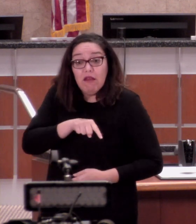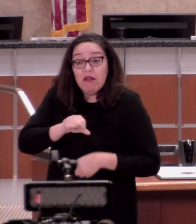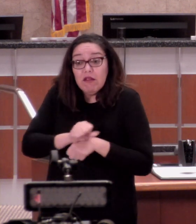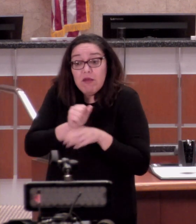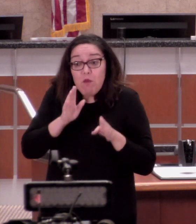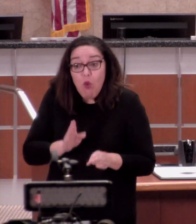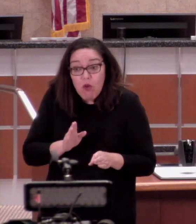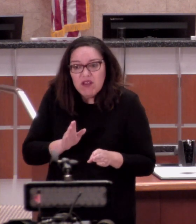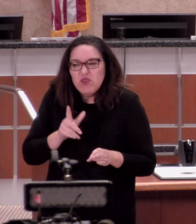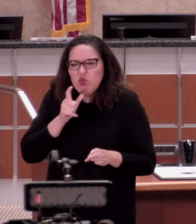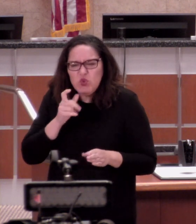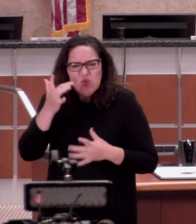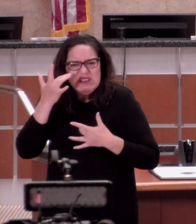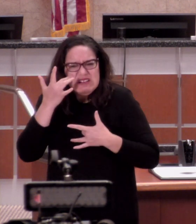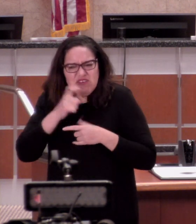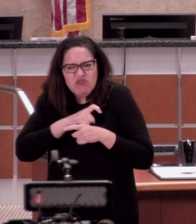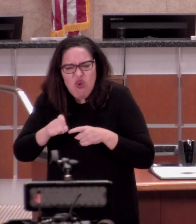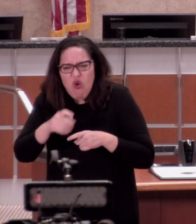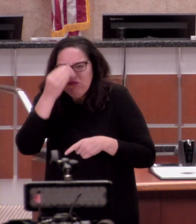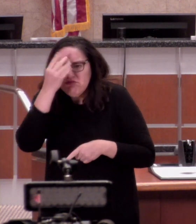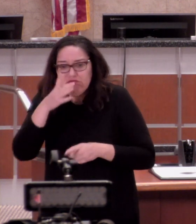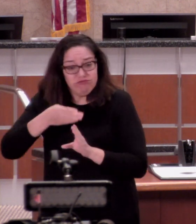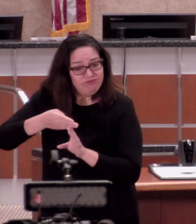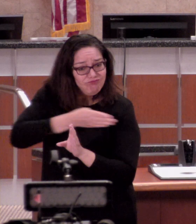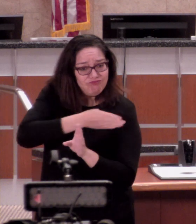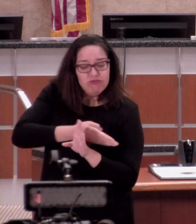including Deputy Terrell, showed any type of symptom.